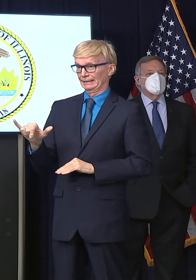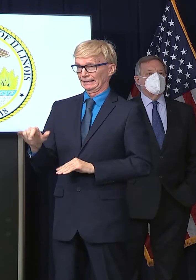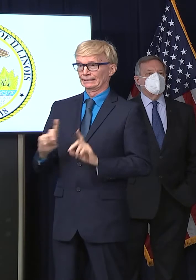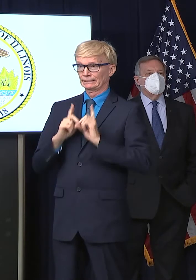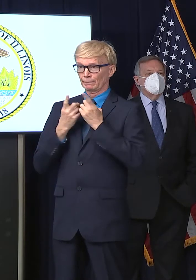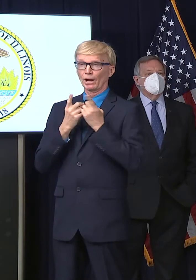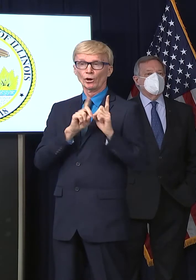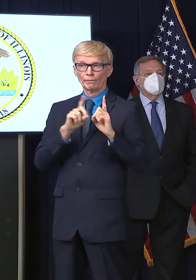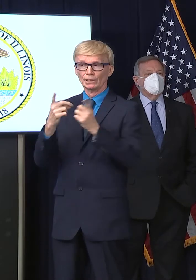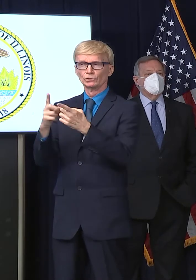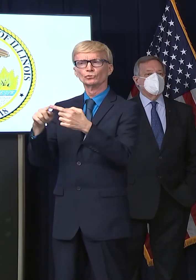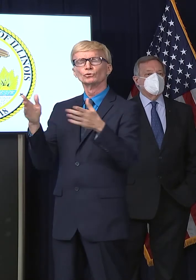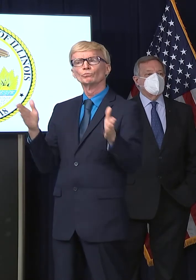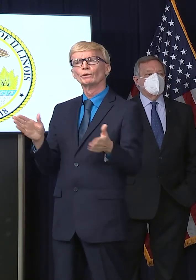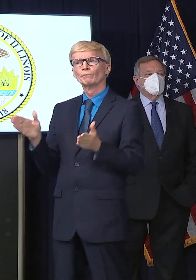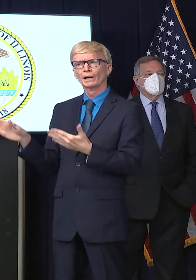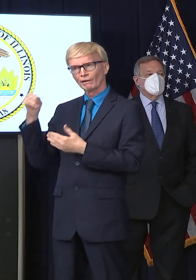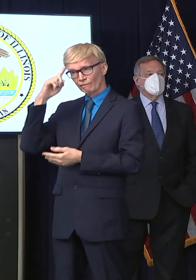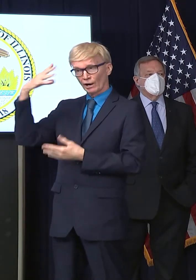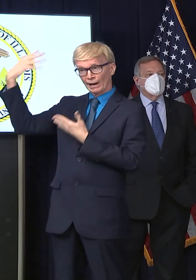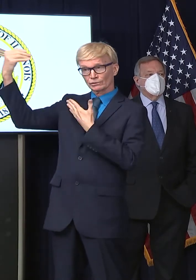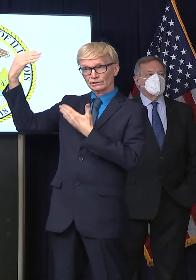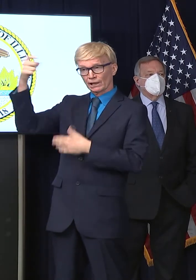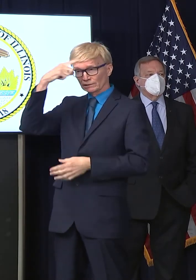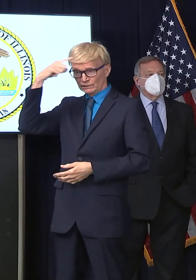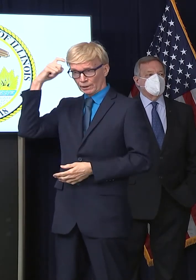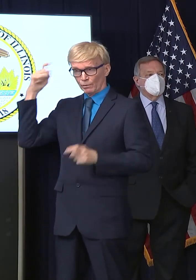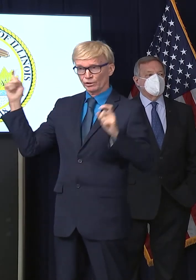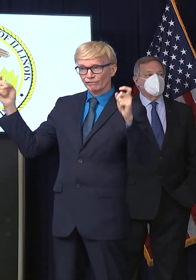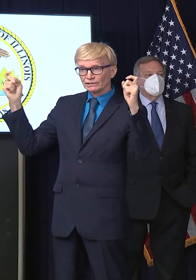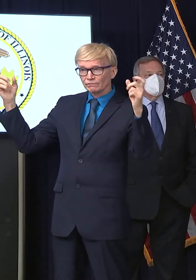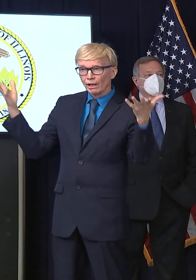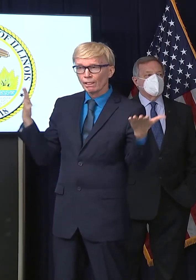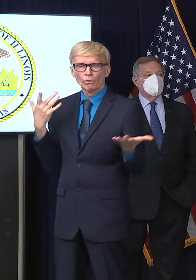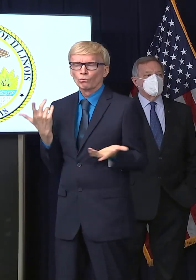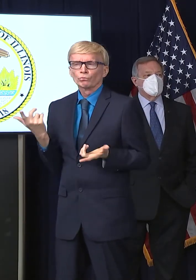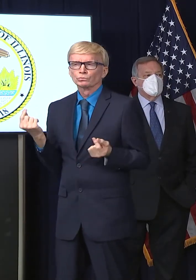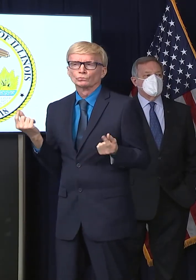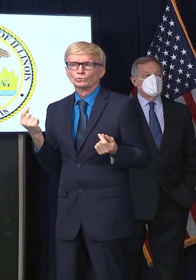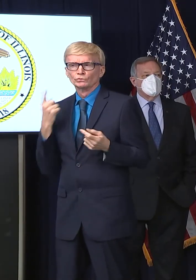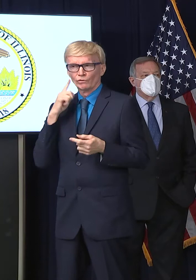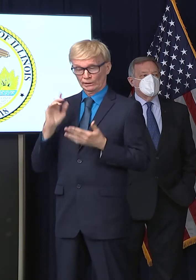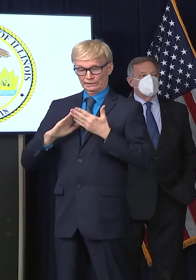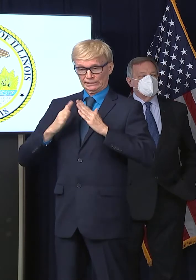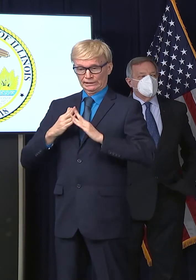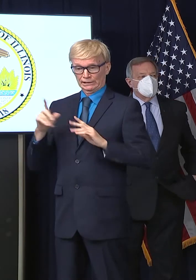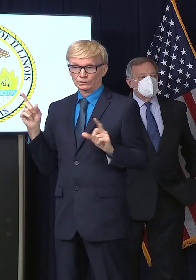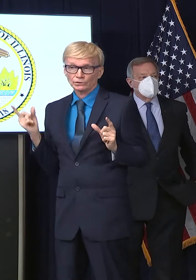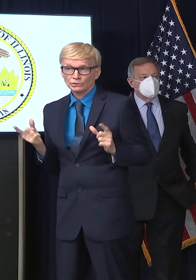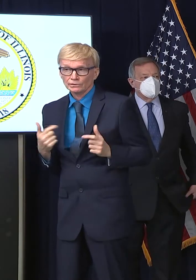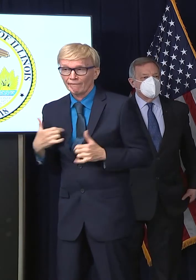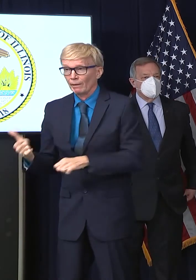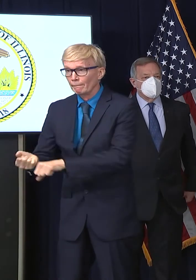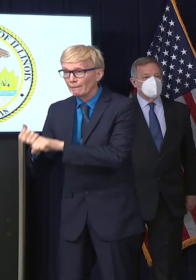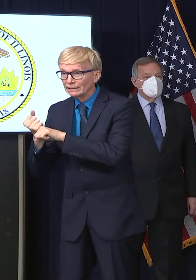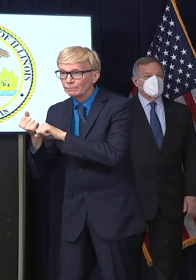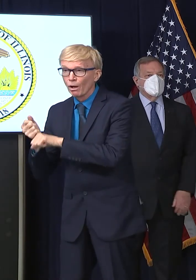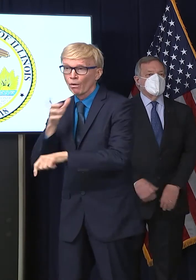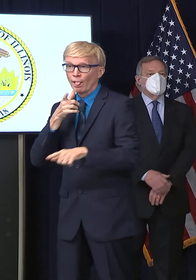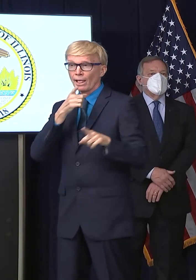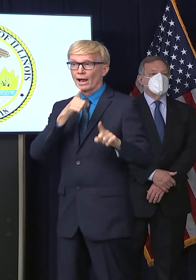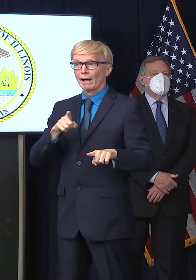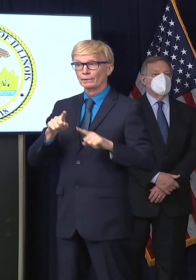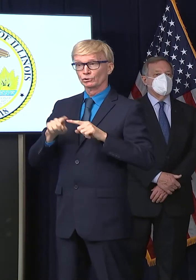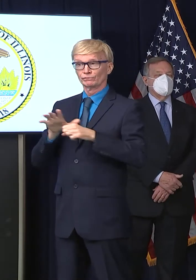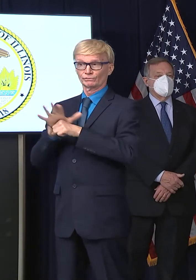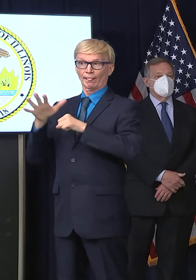for outdoor summer events and stuff like that. Can you tell us where the city stands with that, whether this means, that baseball is going to happen in some